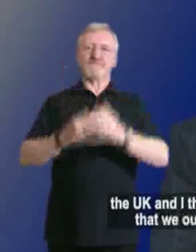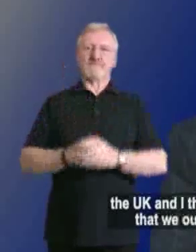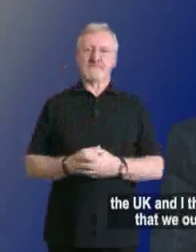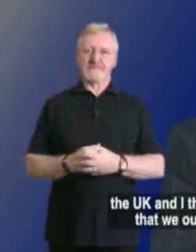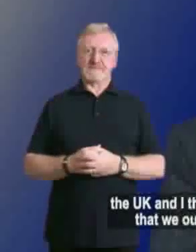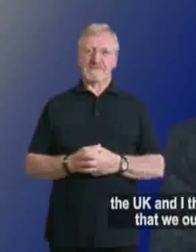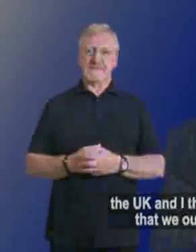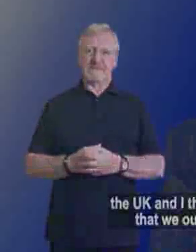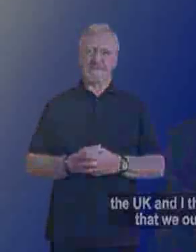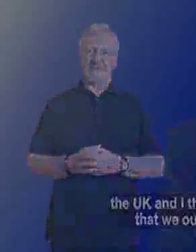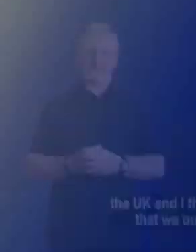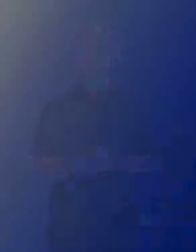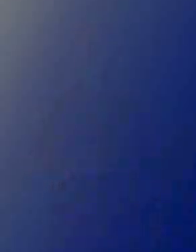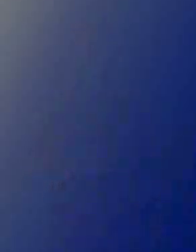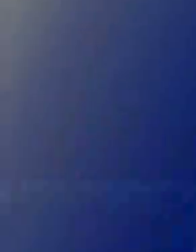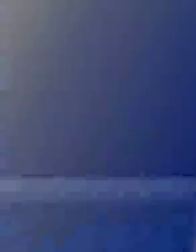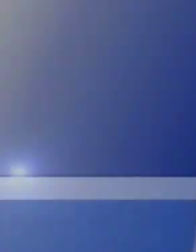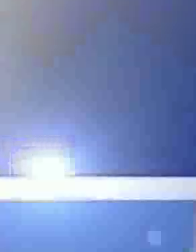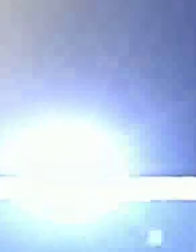for.